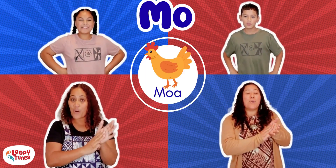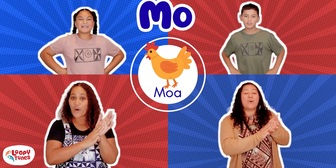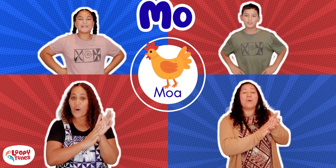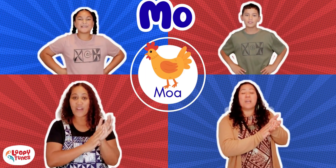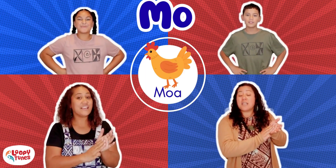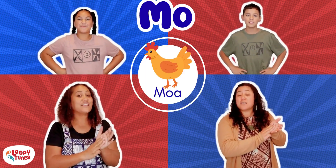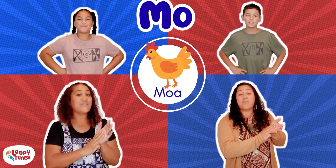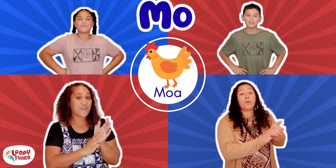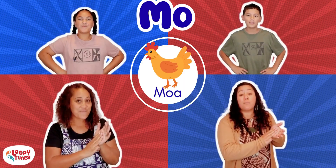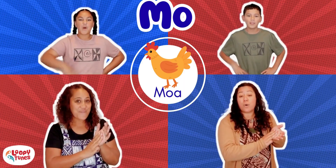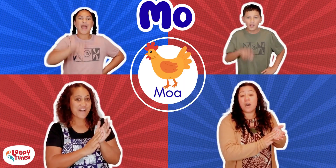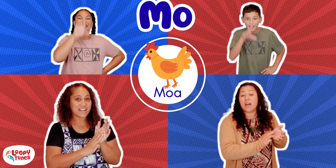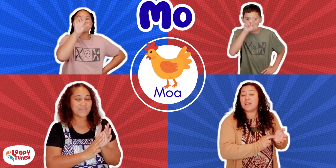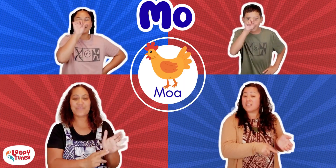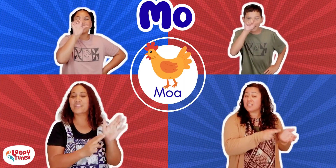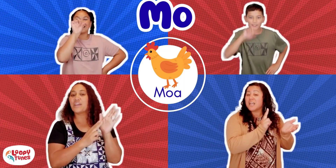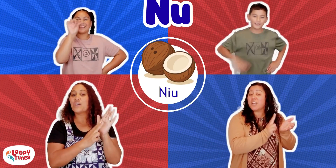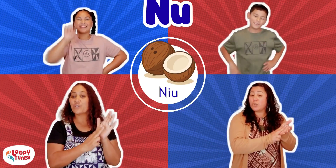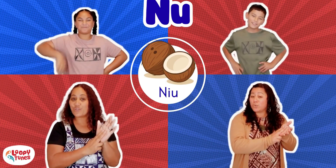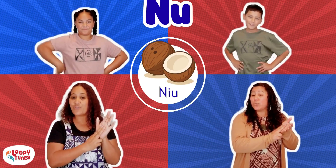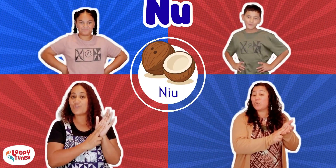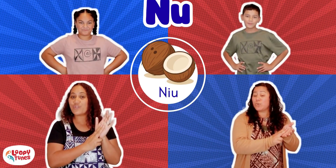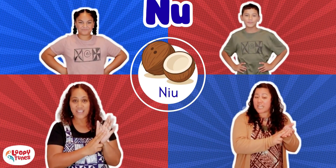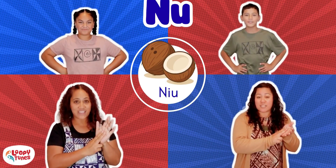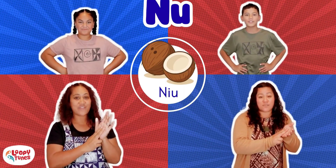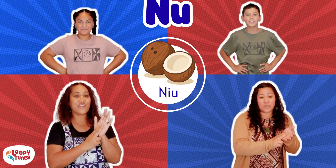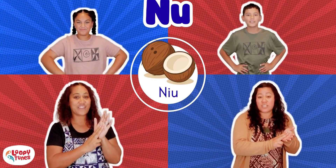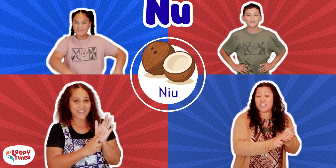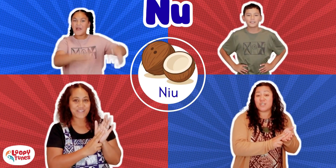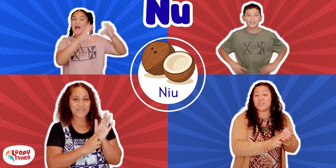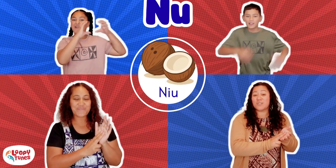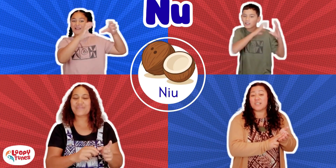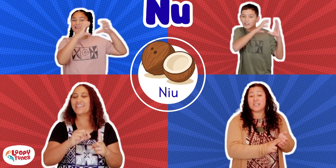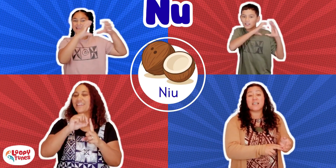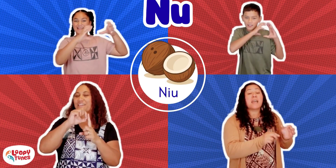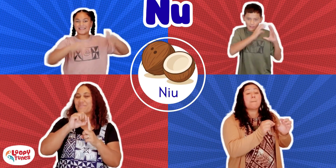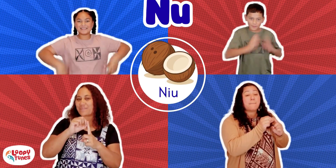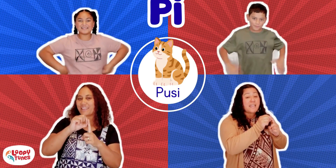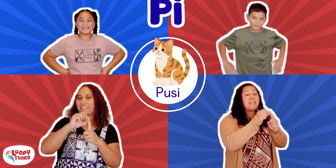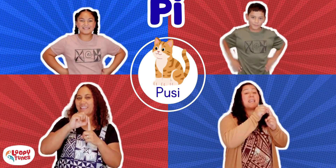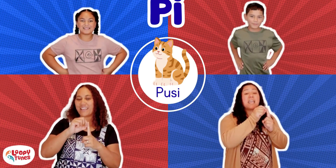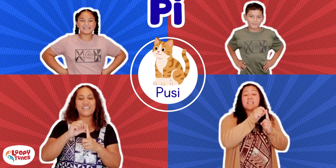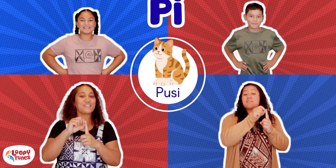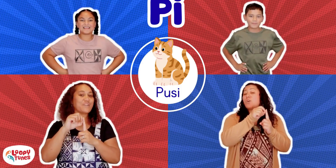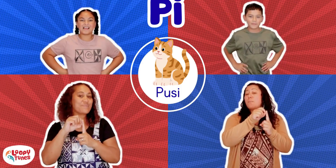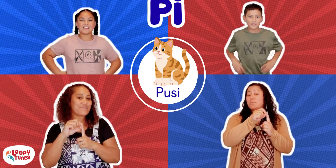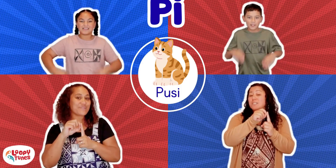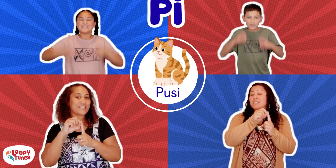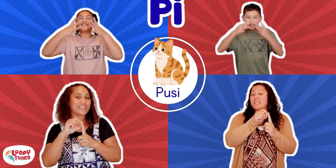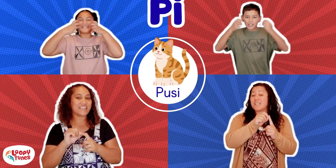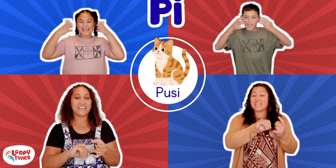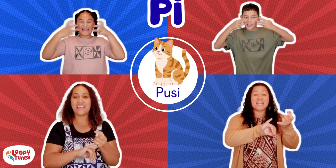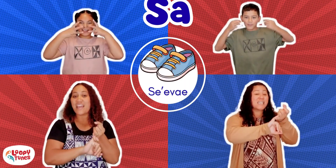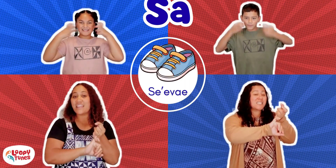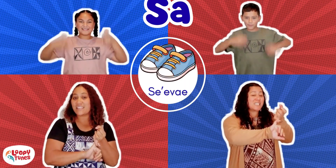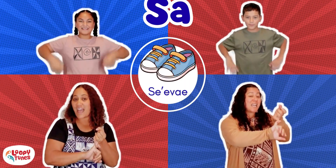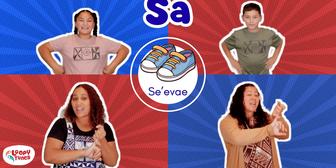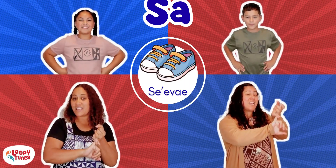Mo is for more. Nu is for new. P is for fusi. Sa is